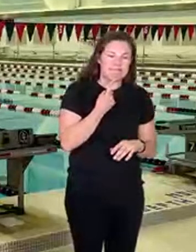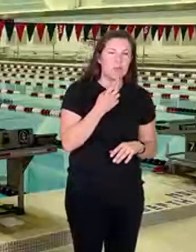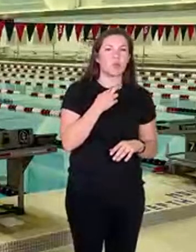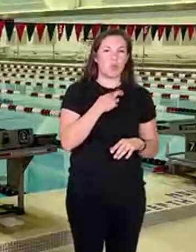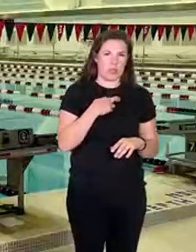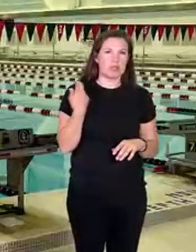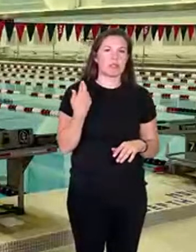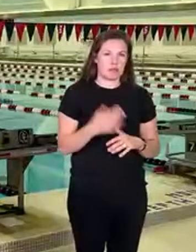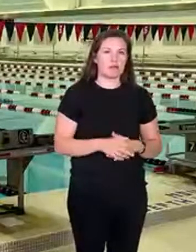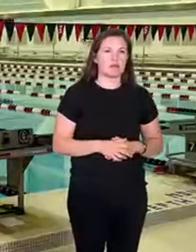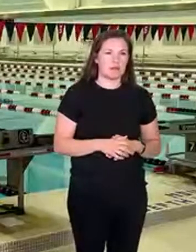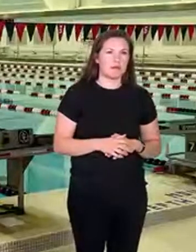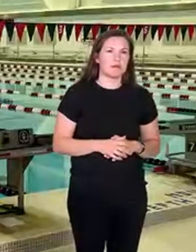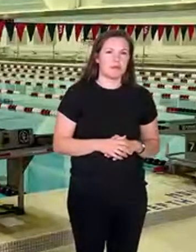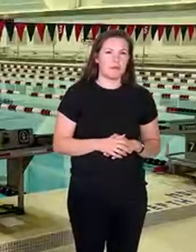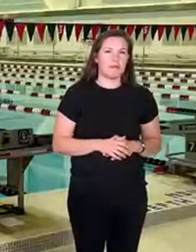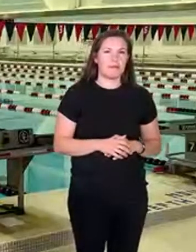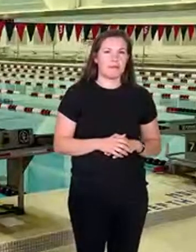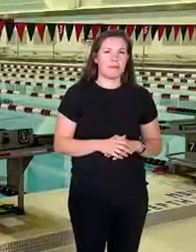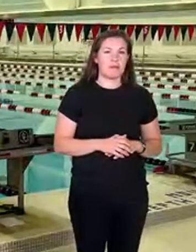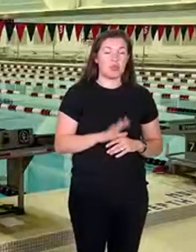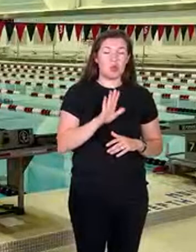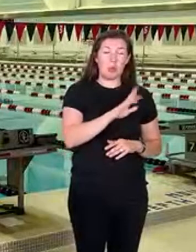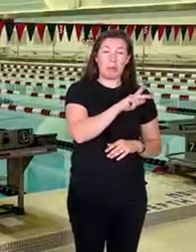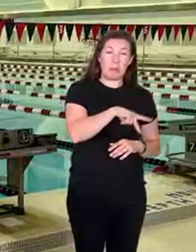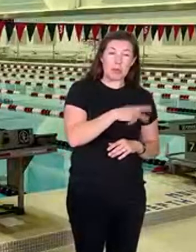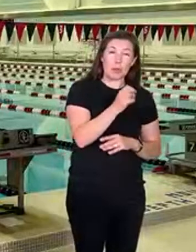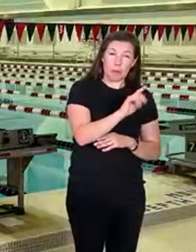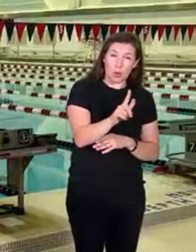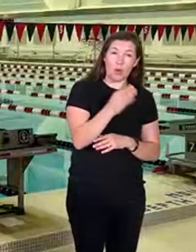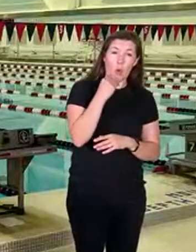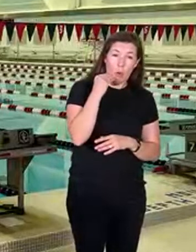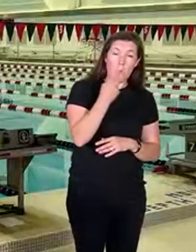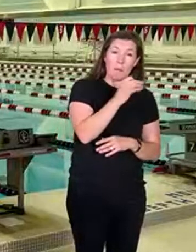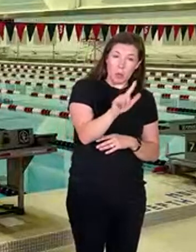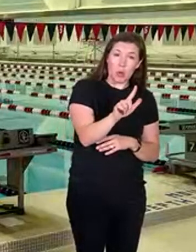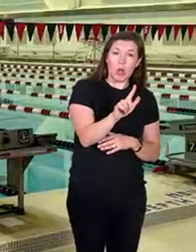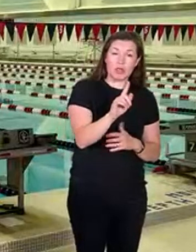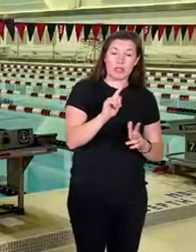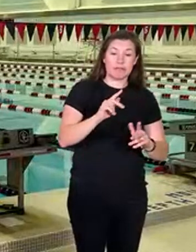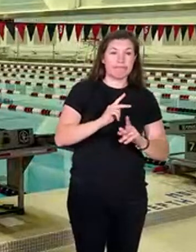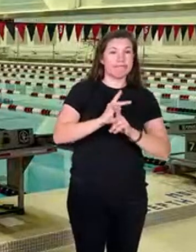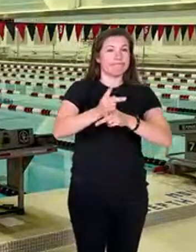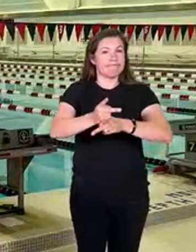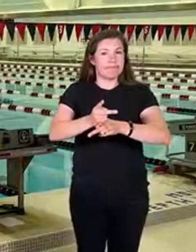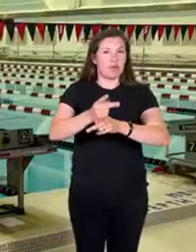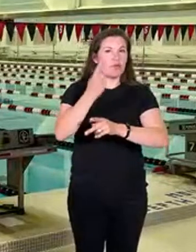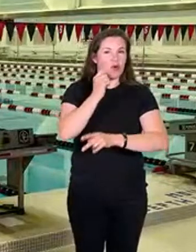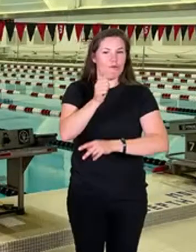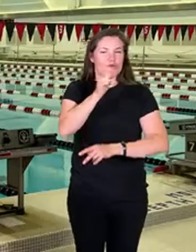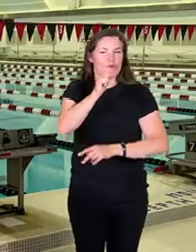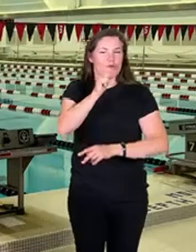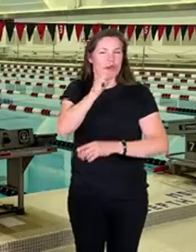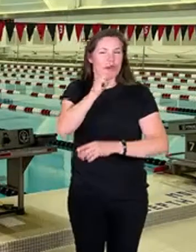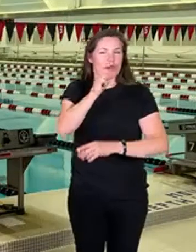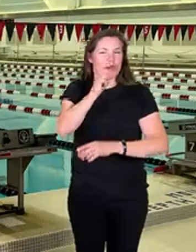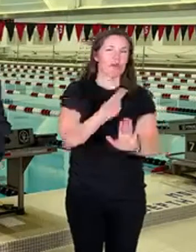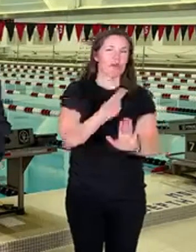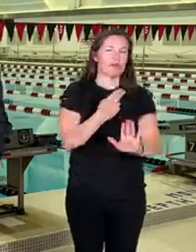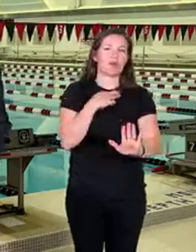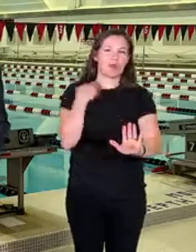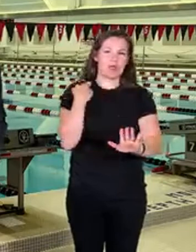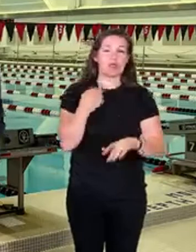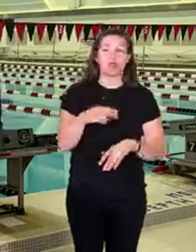risk with renting a personal pool for private usage. As you'll hear from